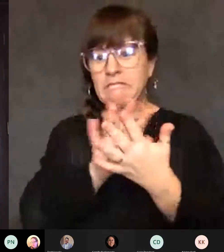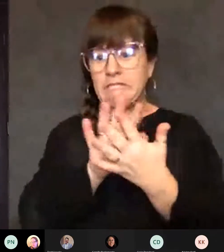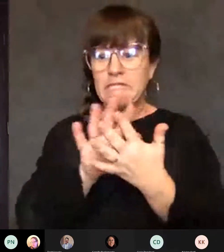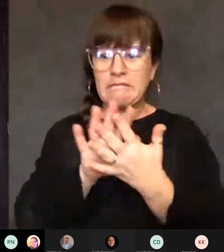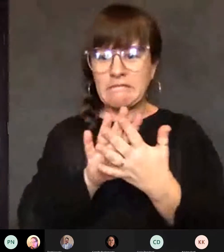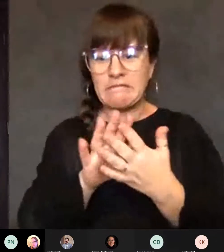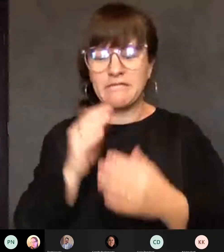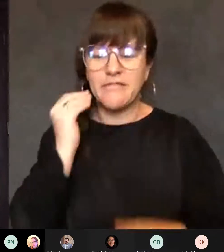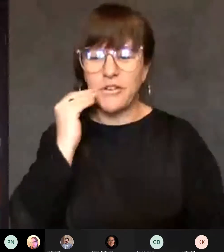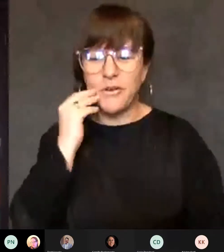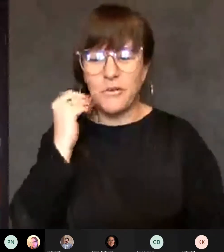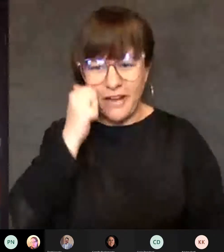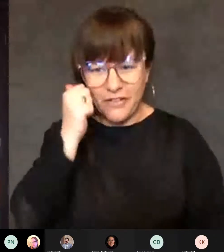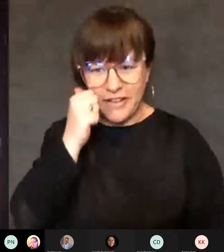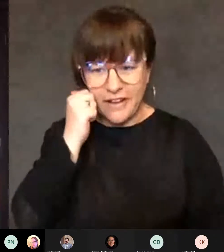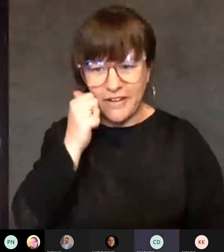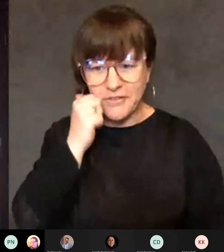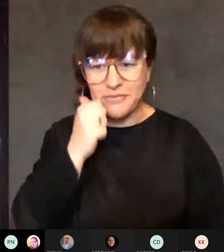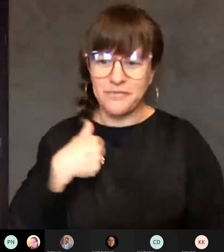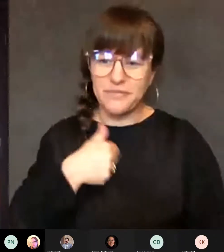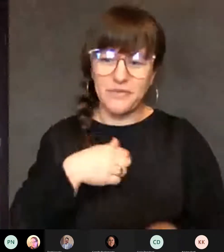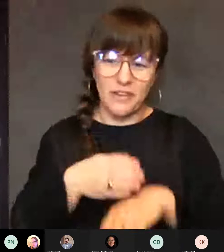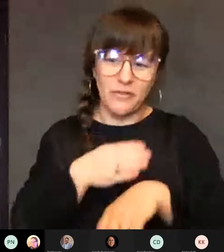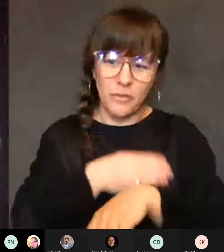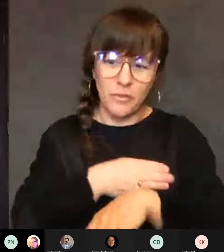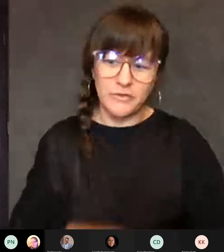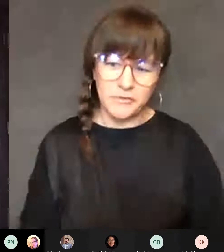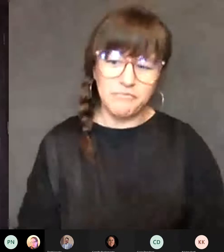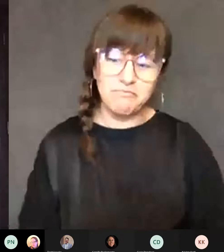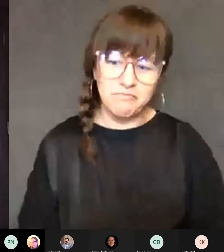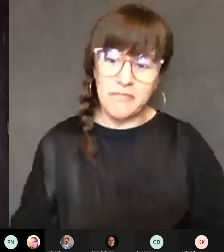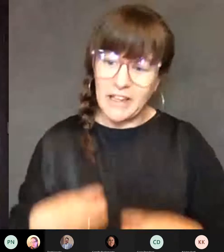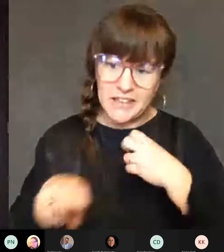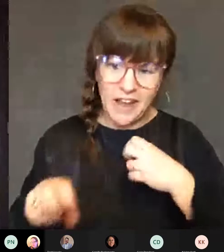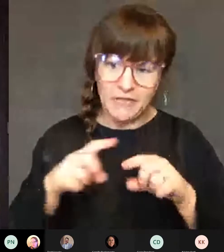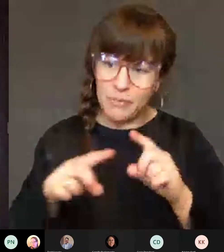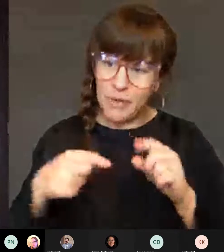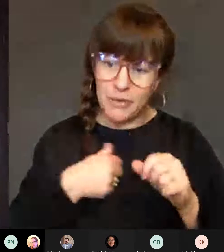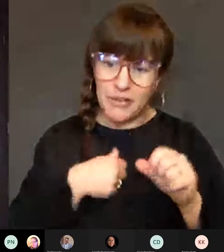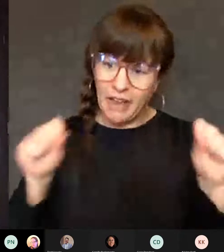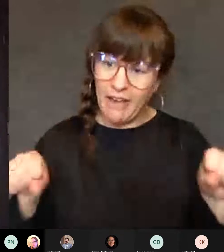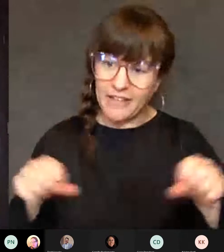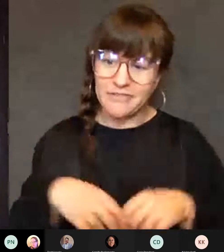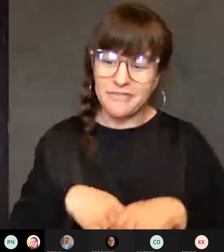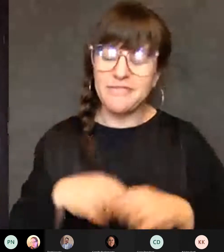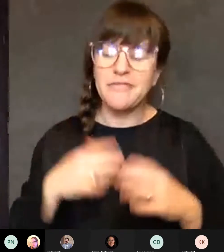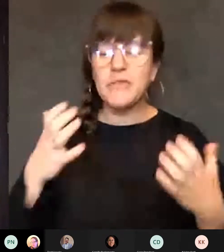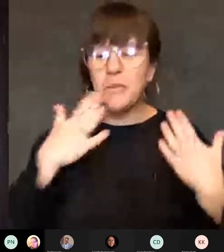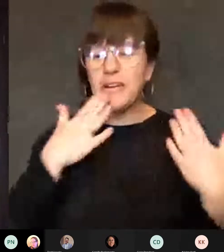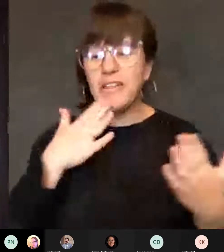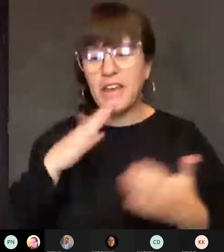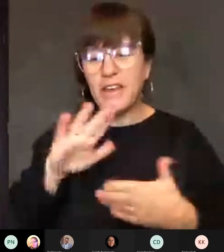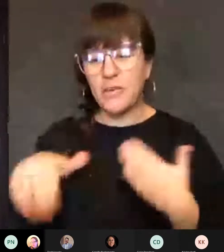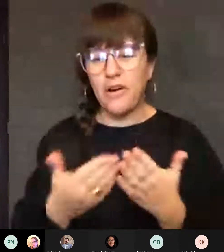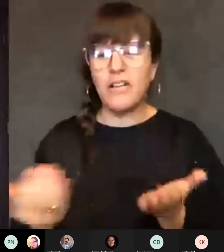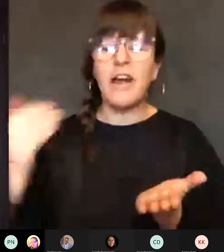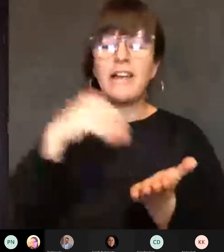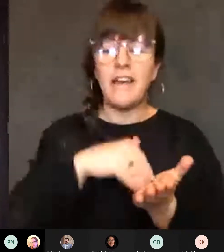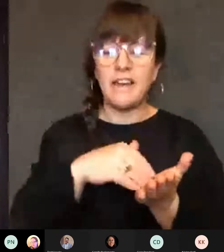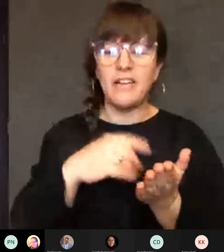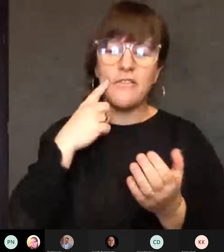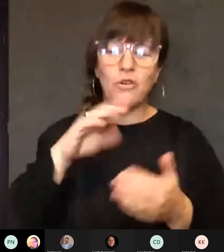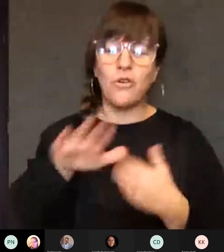to day, and it's tough, but we can do it. So I just want to thank you all again for